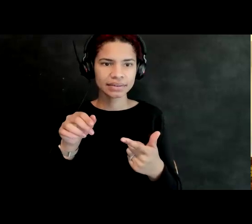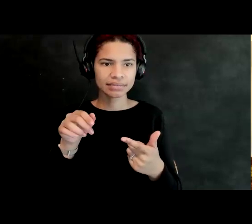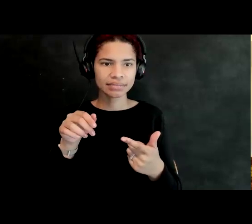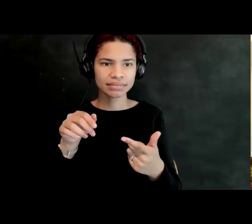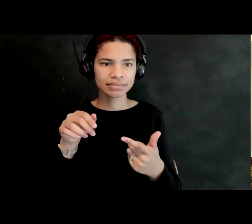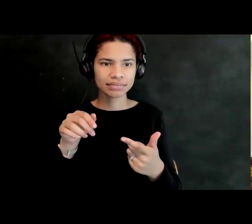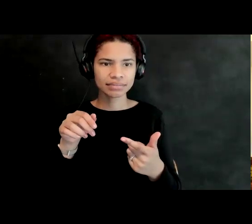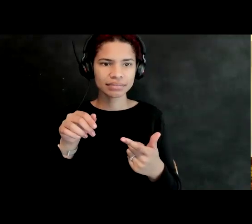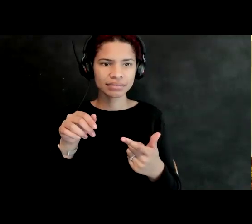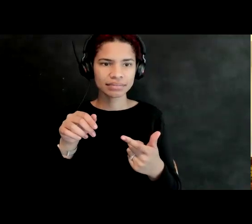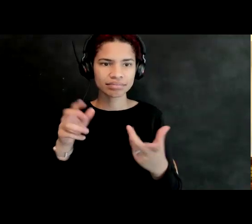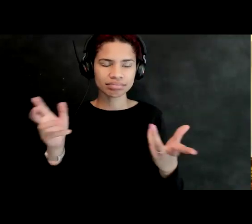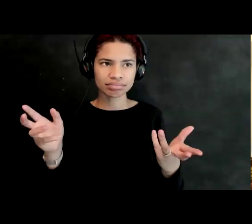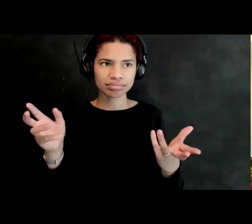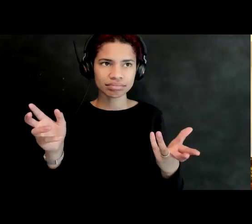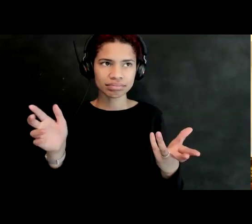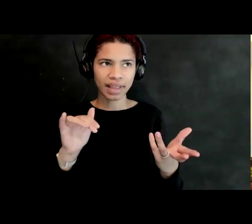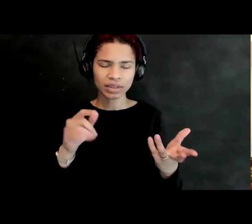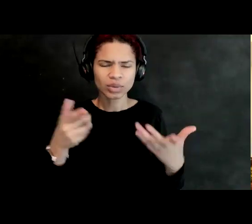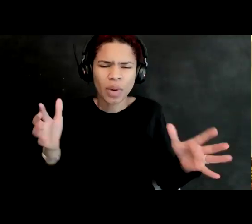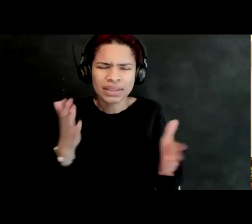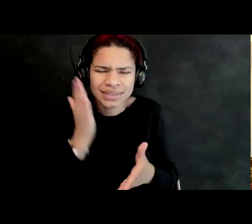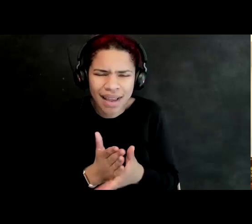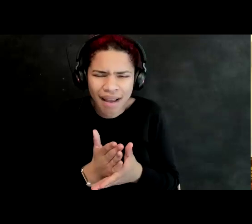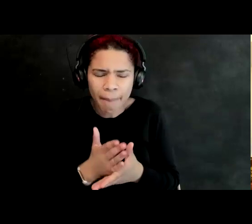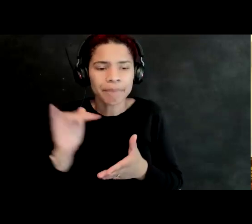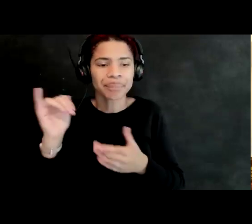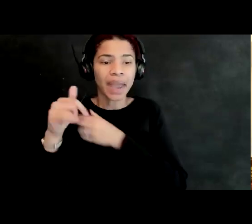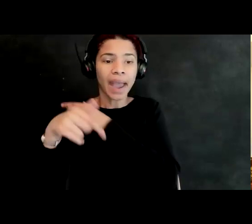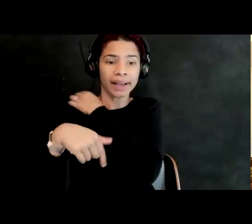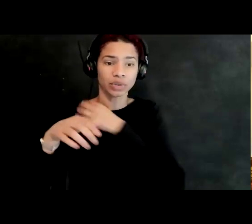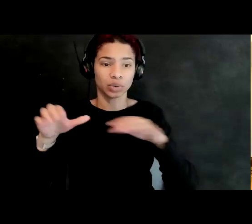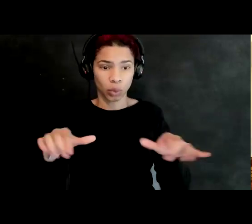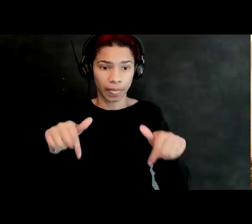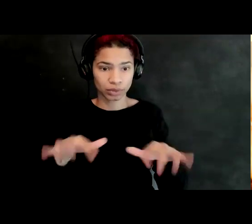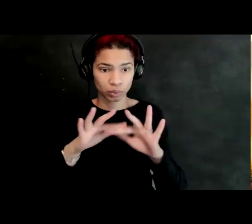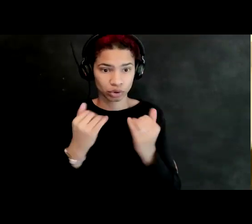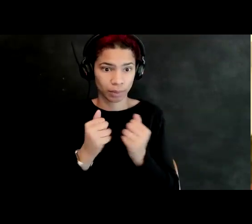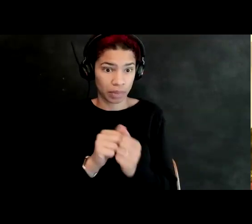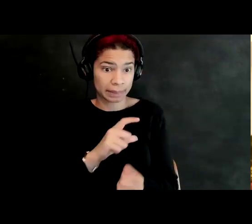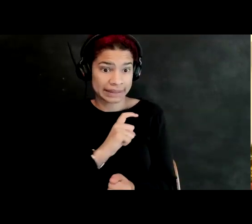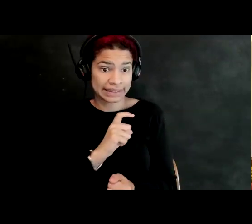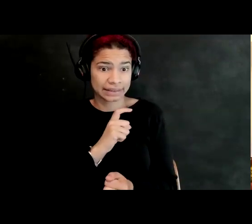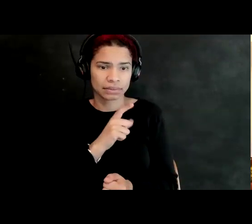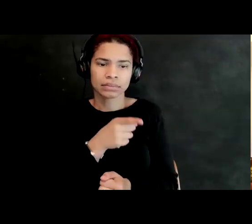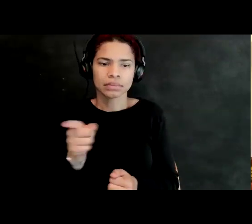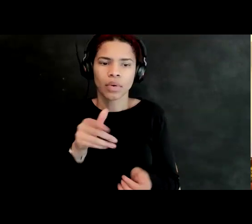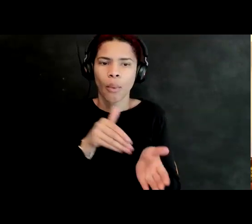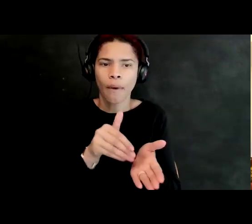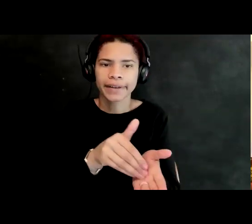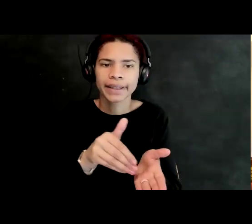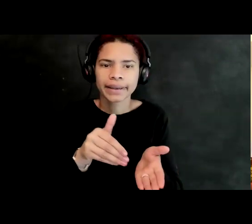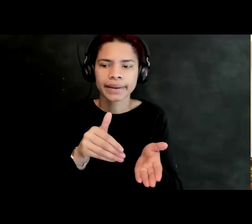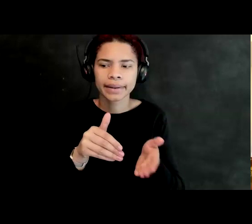to, you don't want to stop. I do this workshop with police officers, and they're often